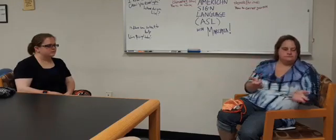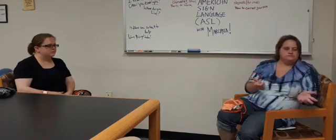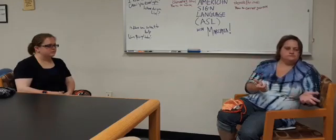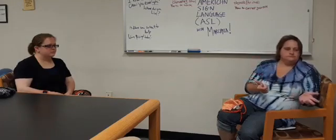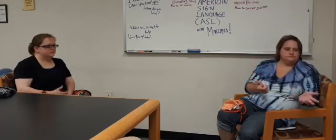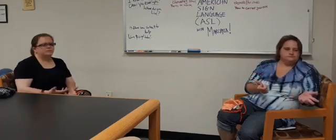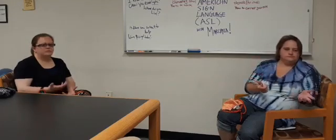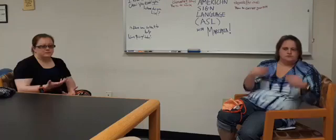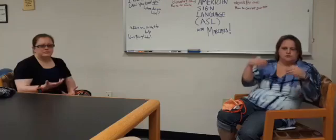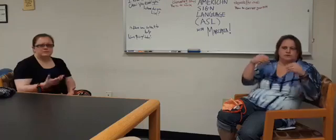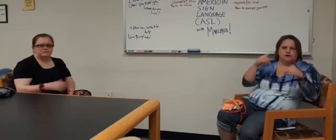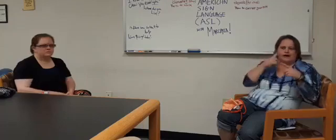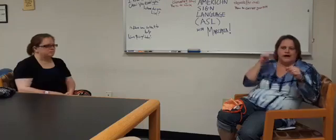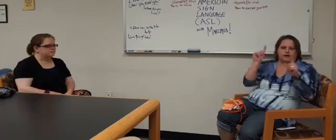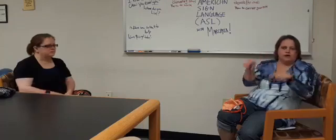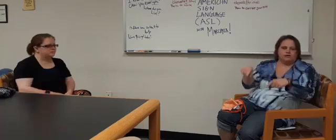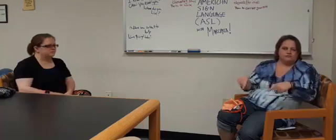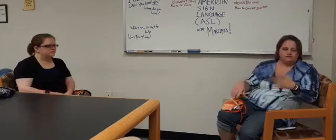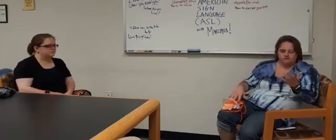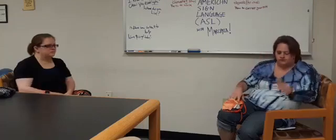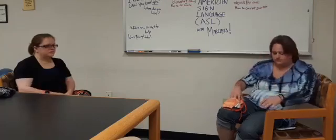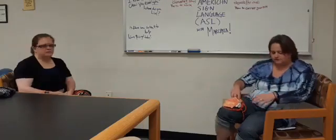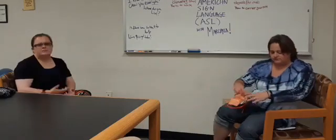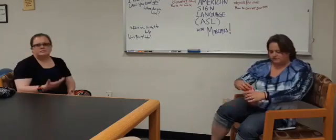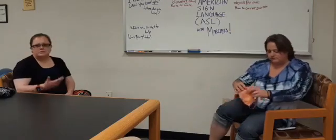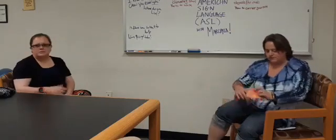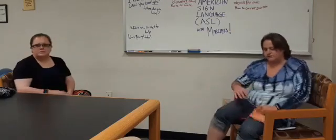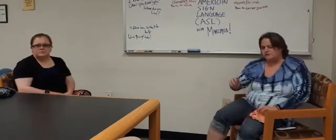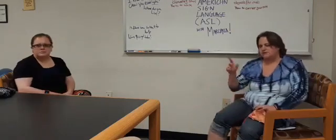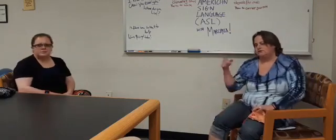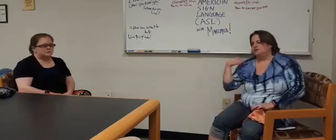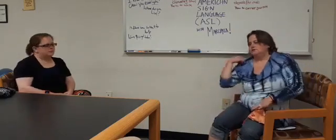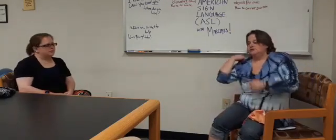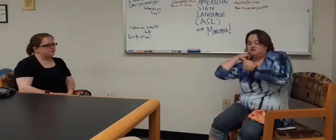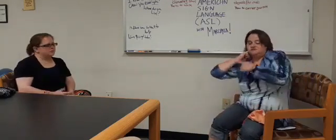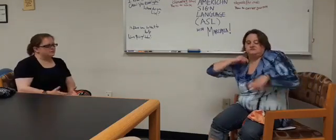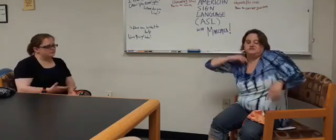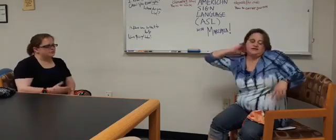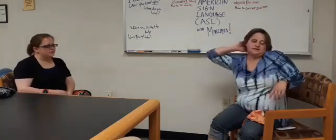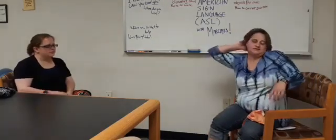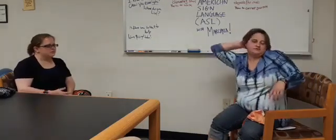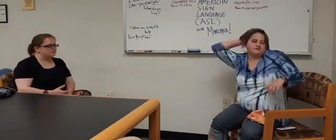Right. door Oh, cat okay. go. So it's different, but yeah. So